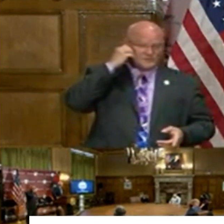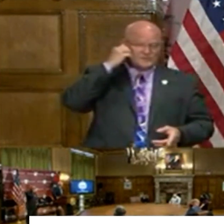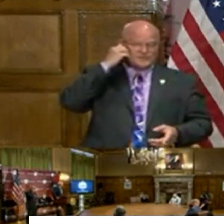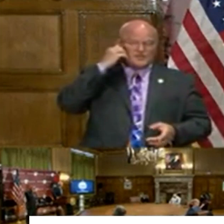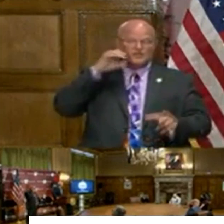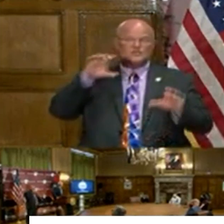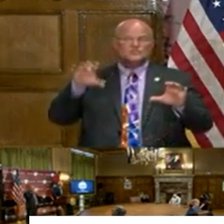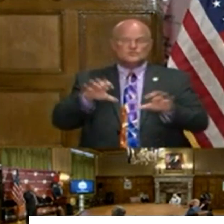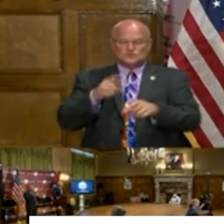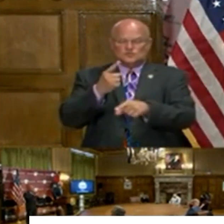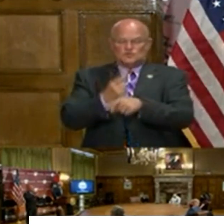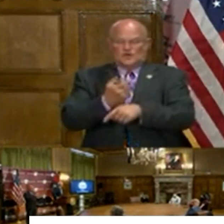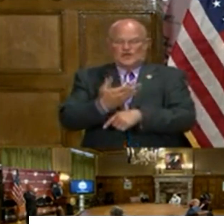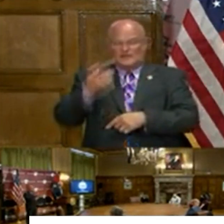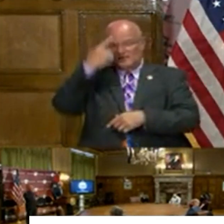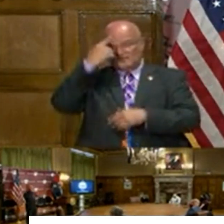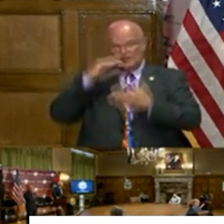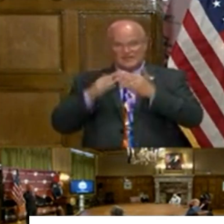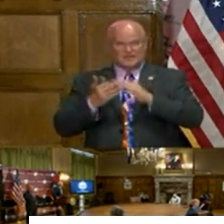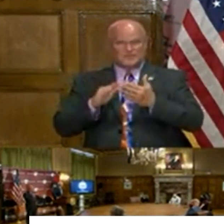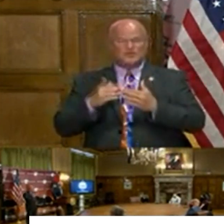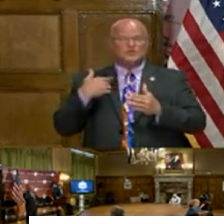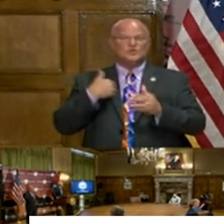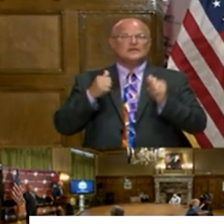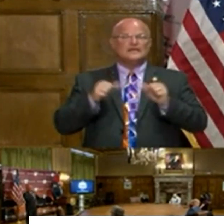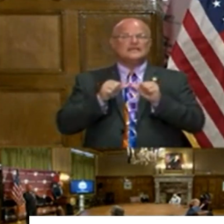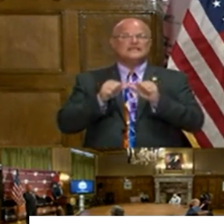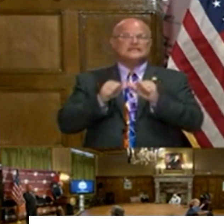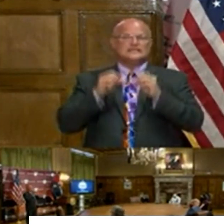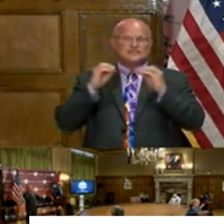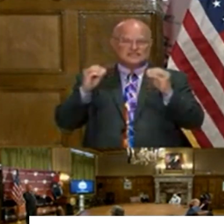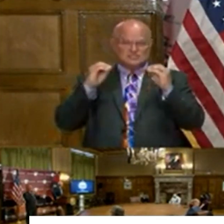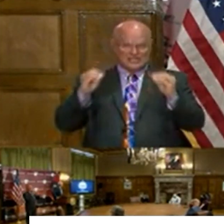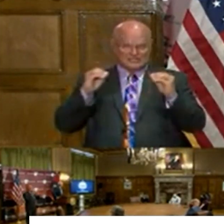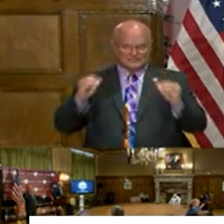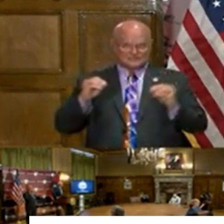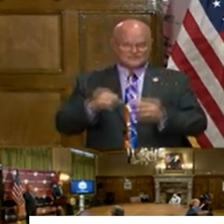Let's do the right thing for our communities, and so we can continue our education.